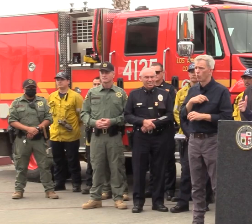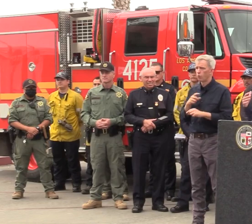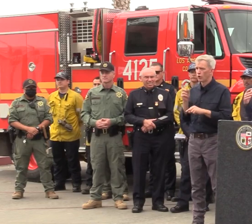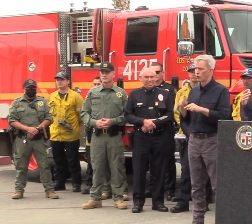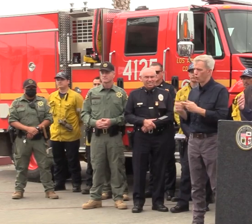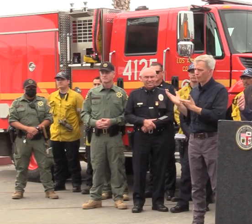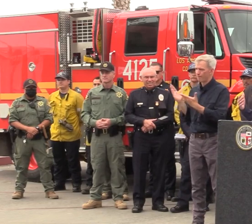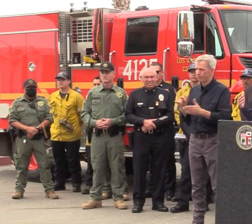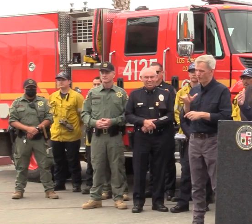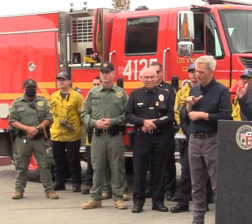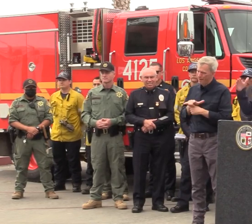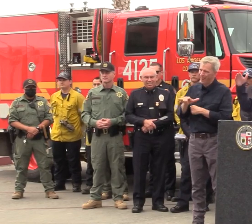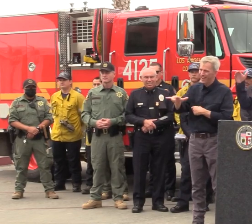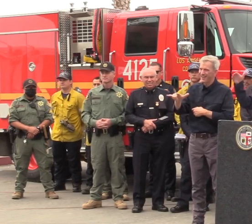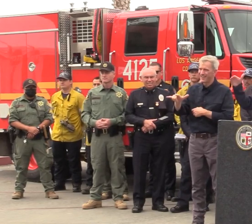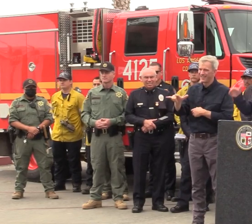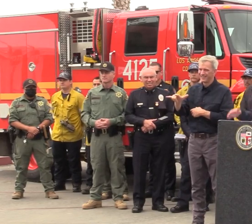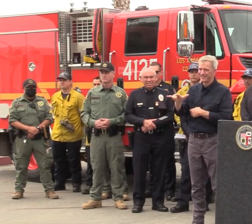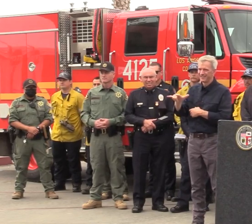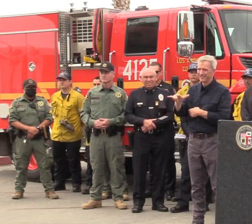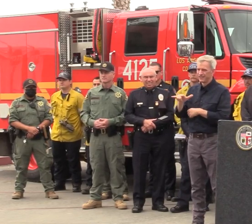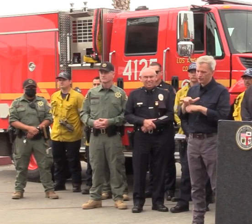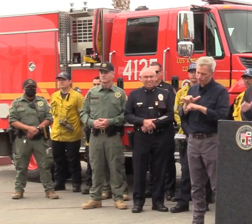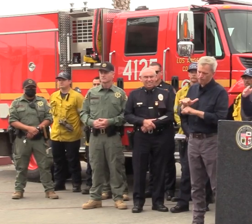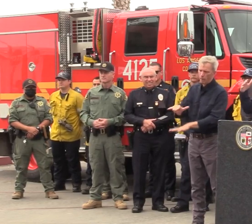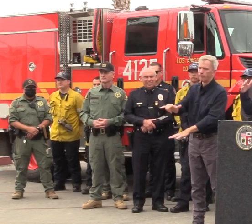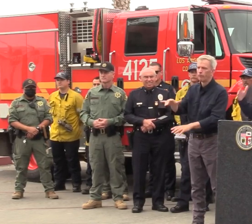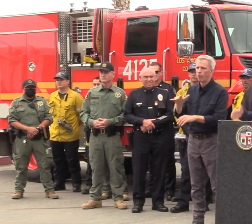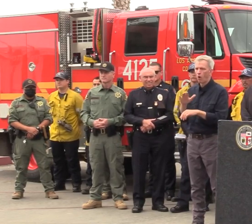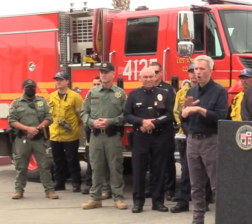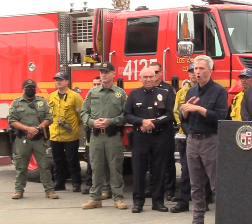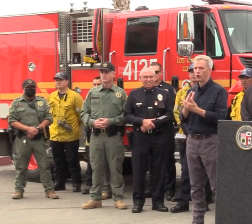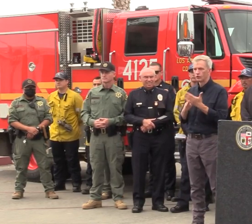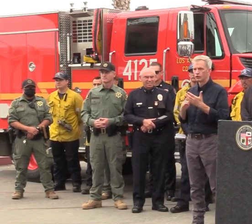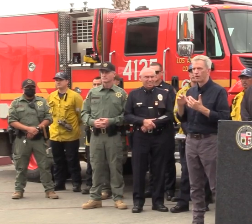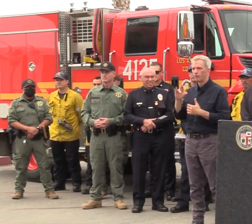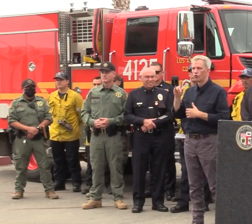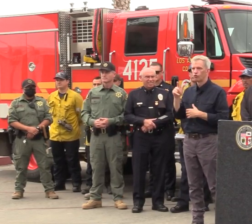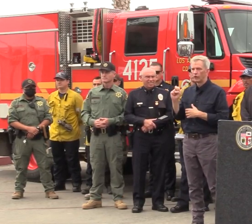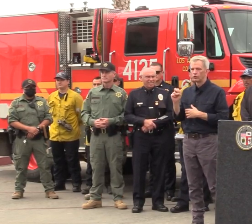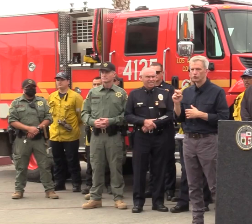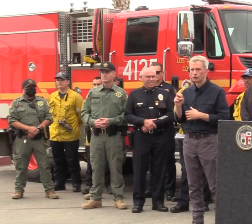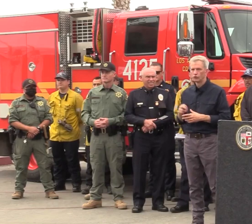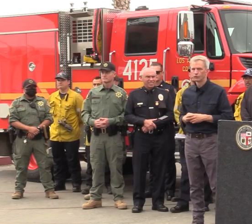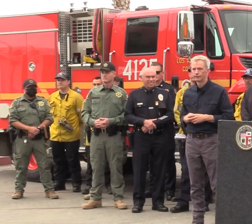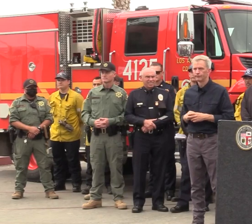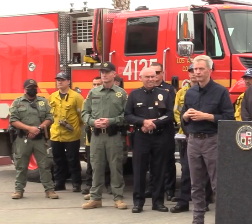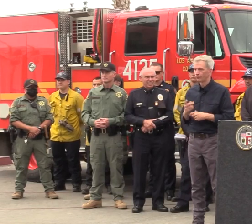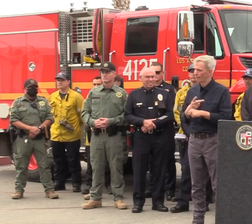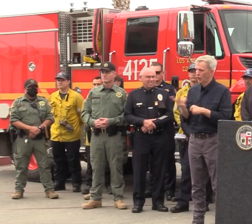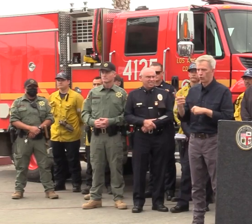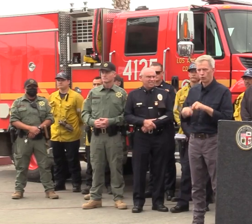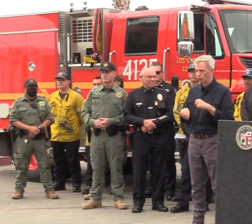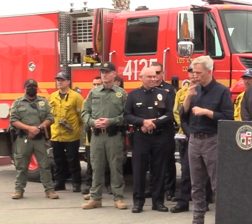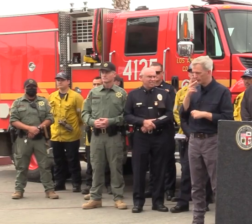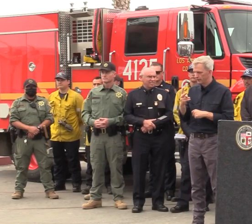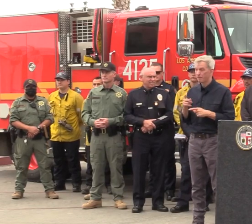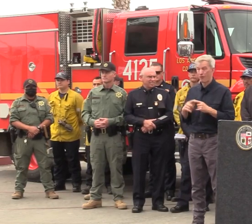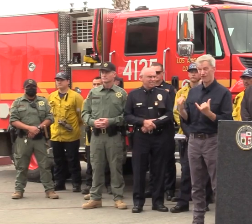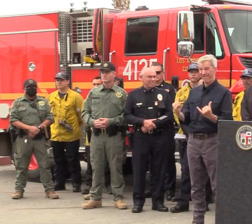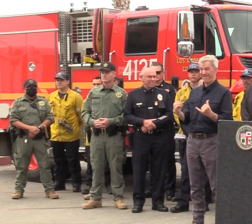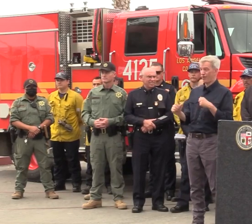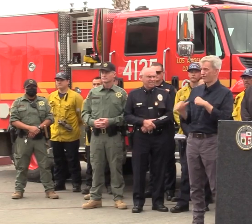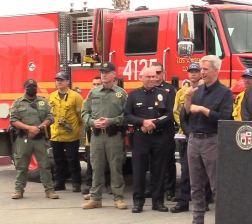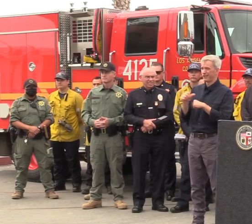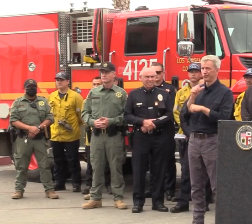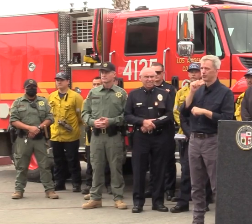in planes to put retardant down on some of the ridges there on the east side to make sure it's contained, but no imminent danger right now.